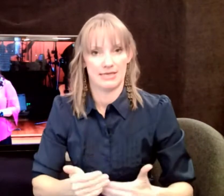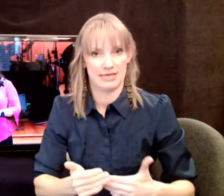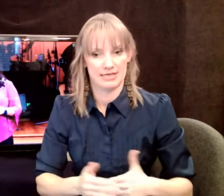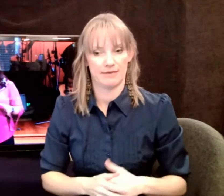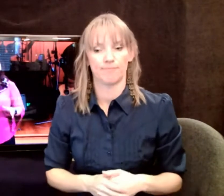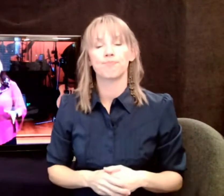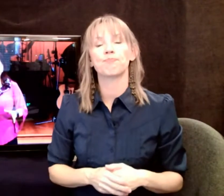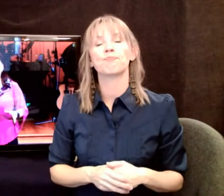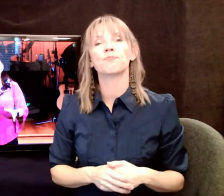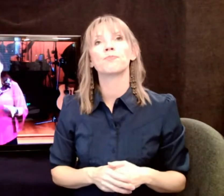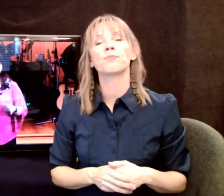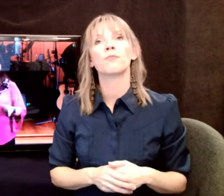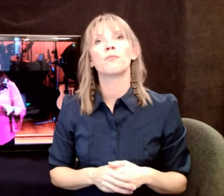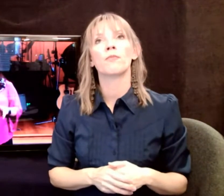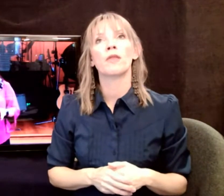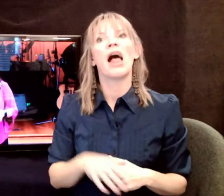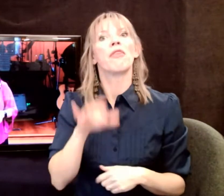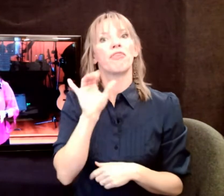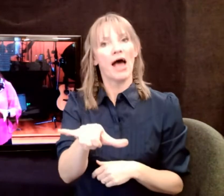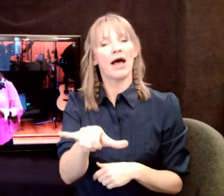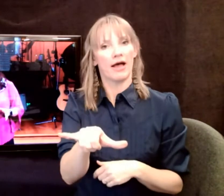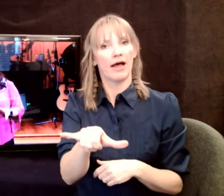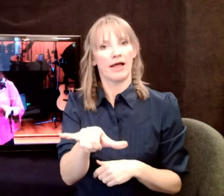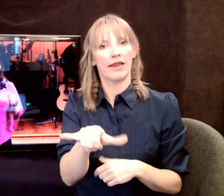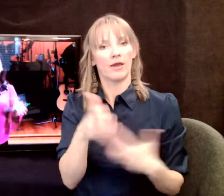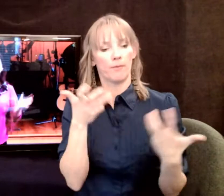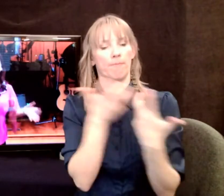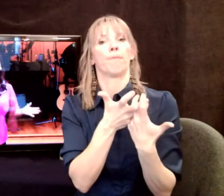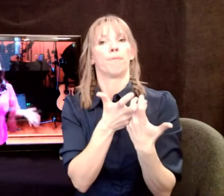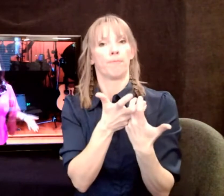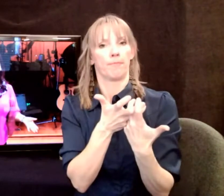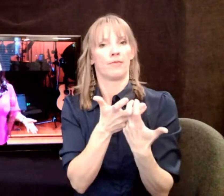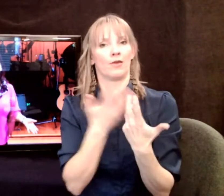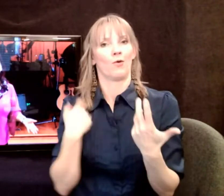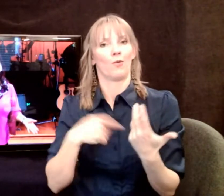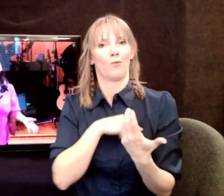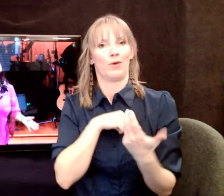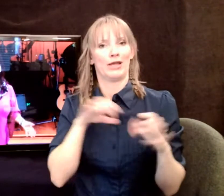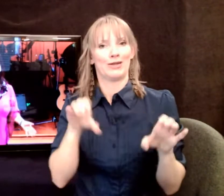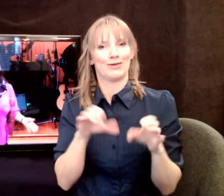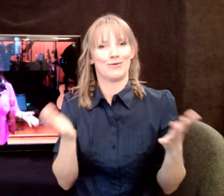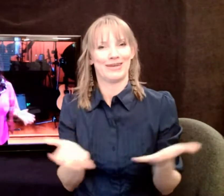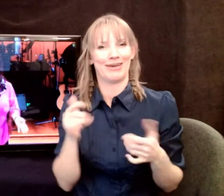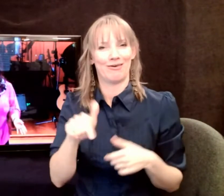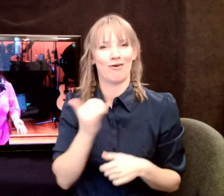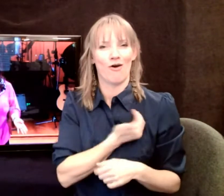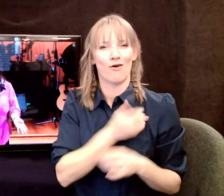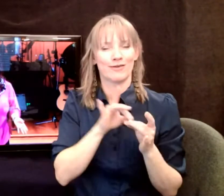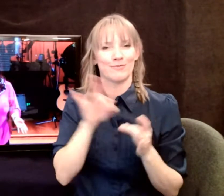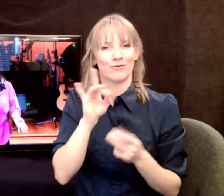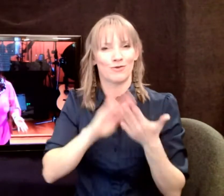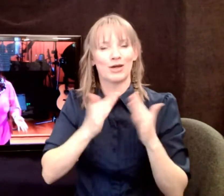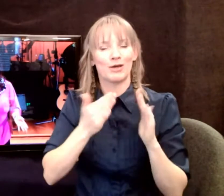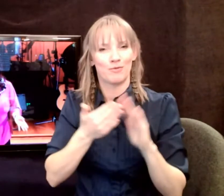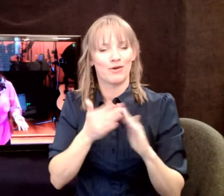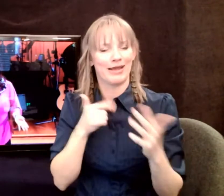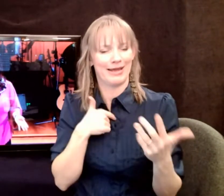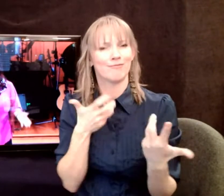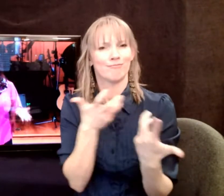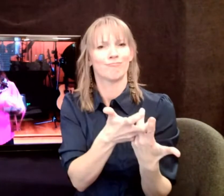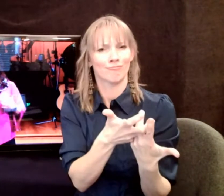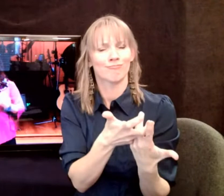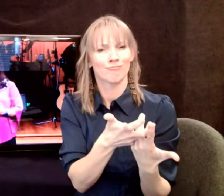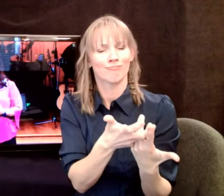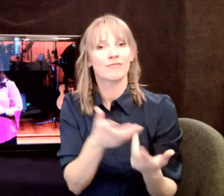And I think that is so fitting for what we do here in our spiritual community. That